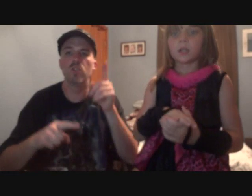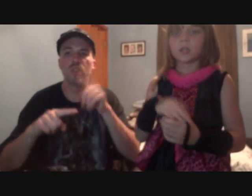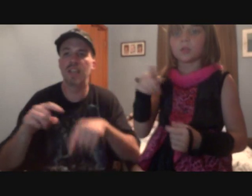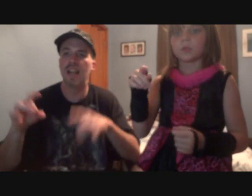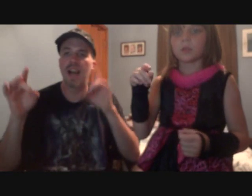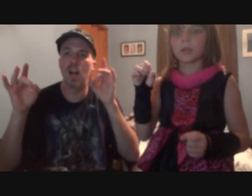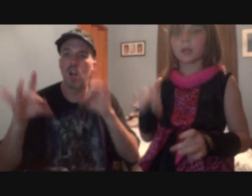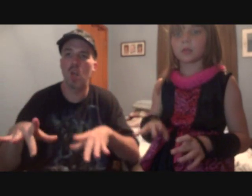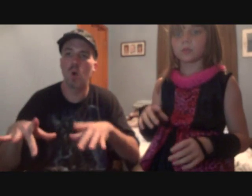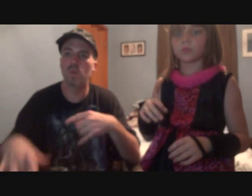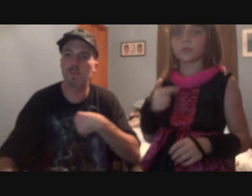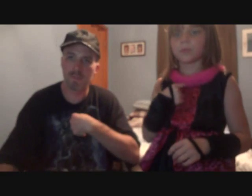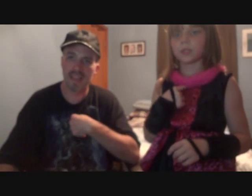you can't lose me